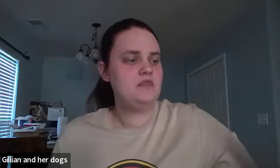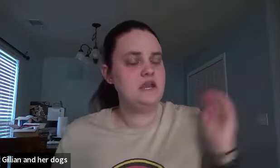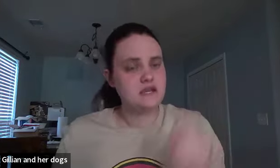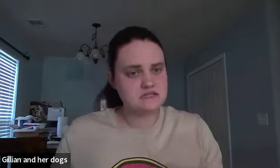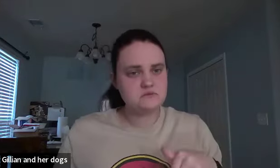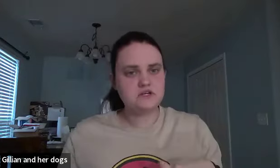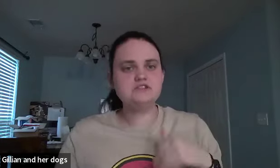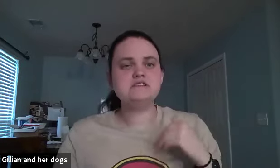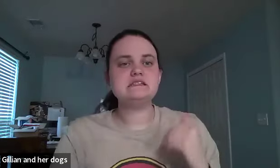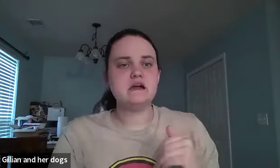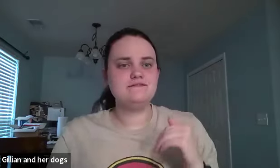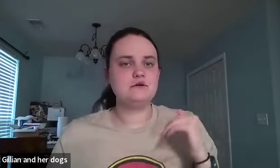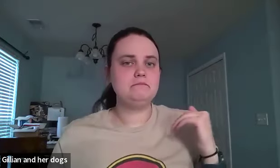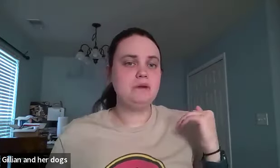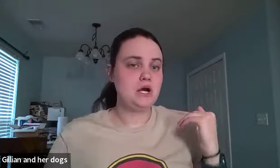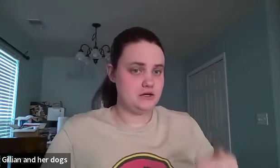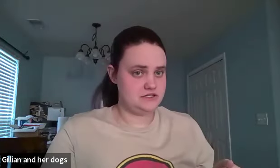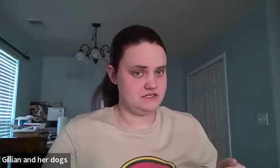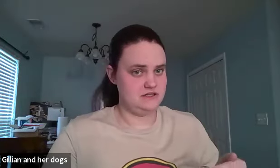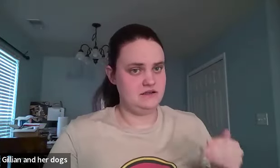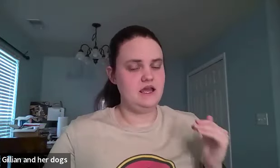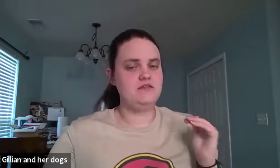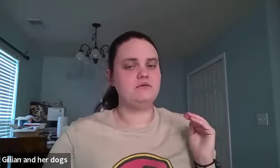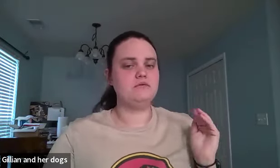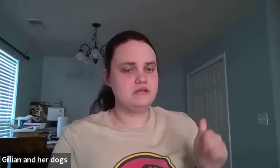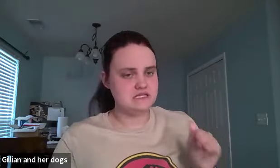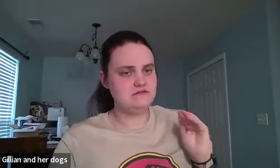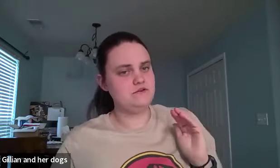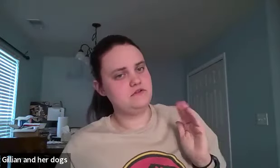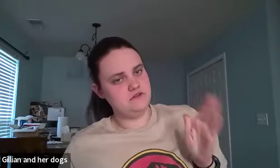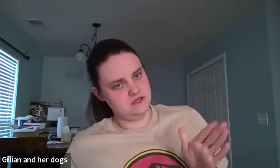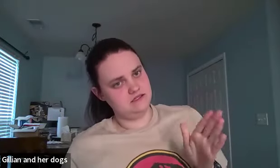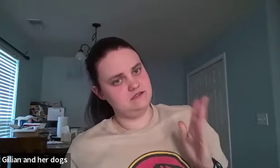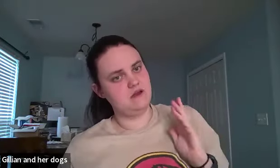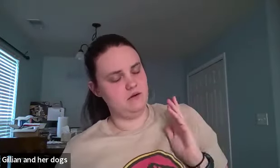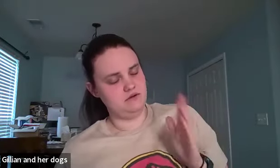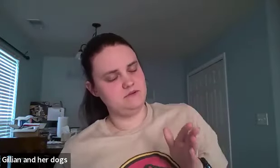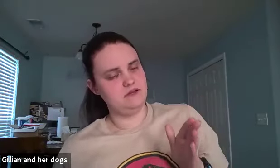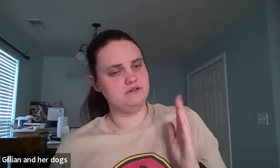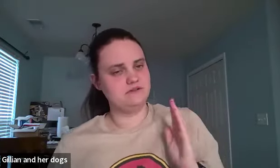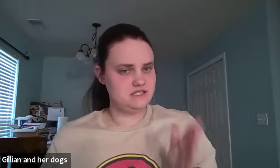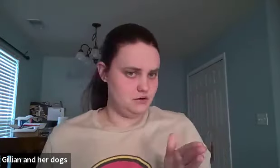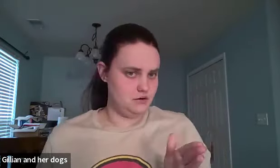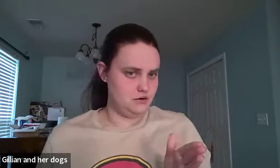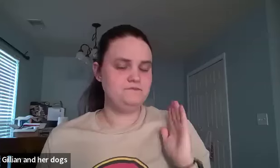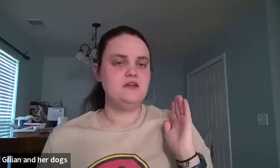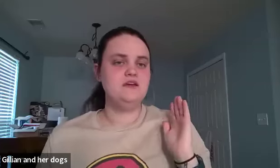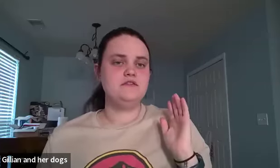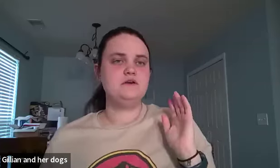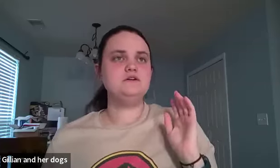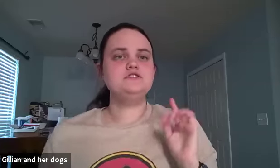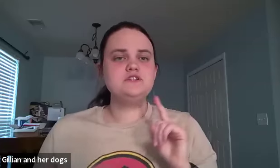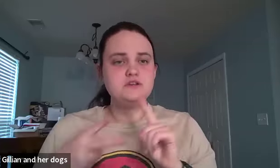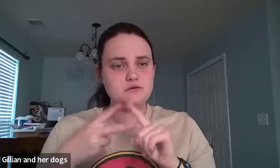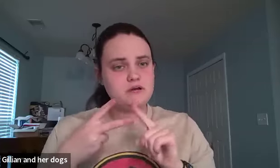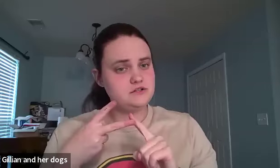The next time we're going to use the sign for person. And the reason for this, I will explain once we show you. There are 2 ways you